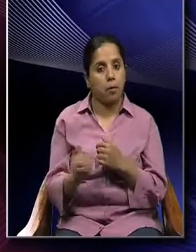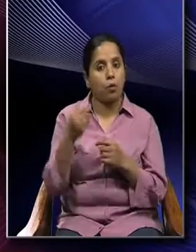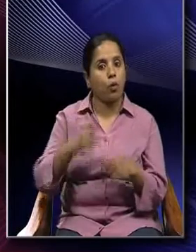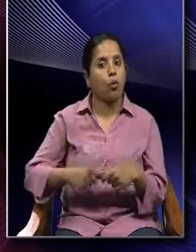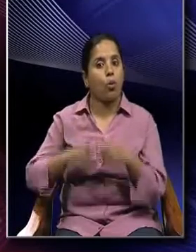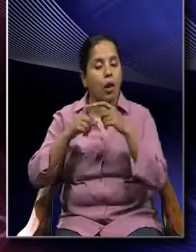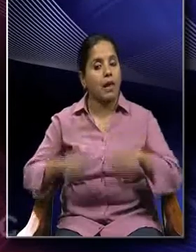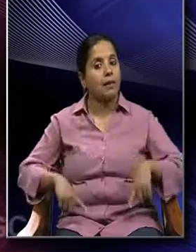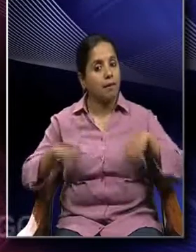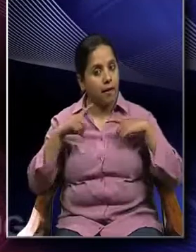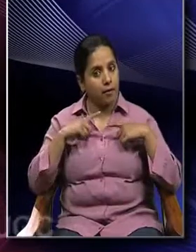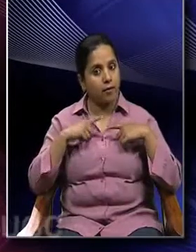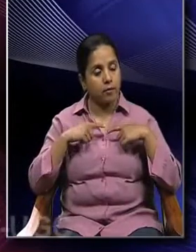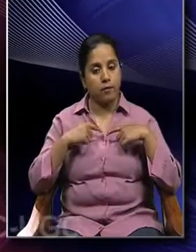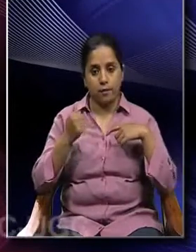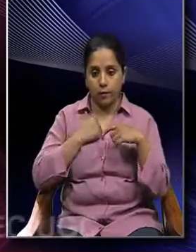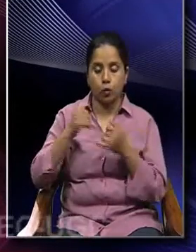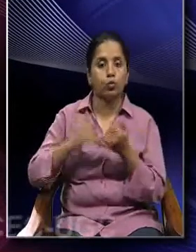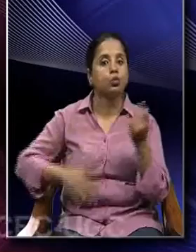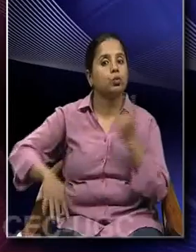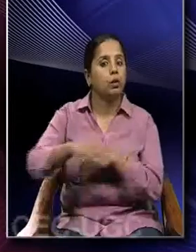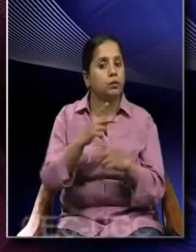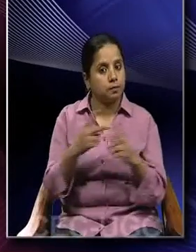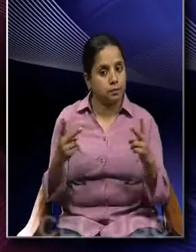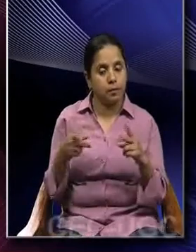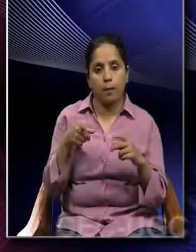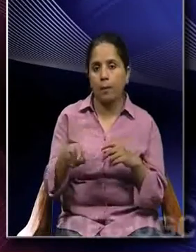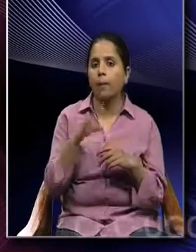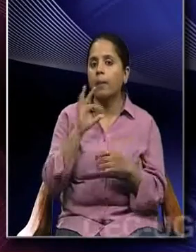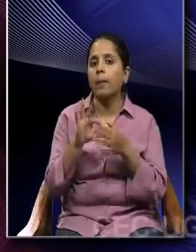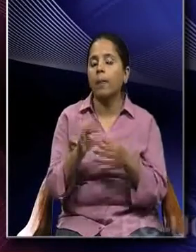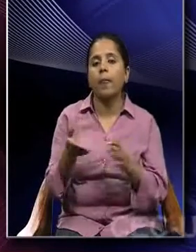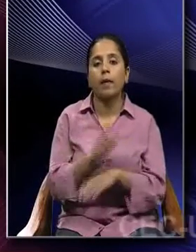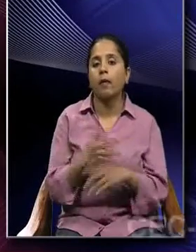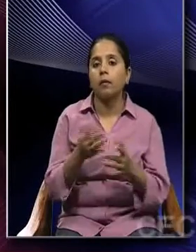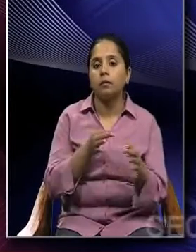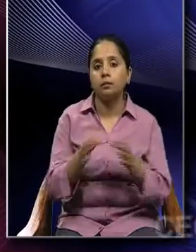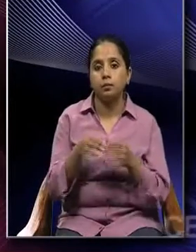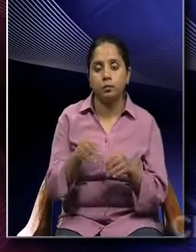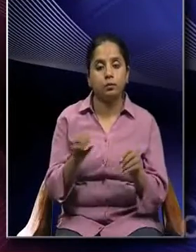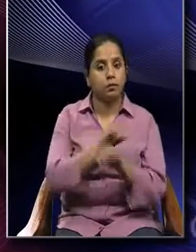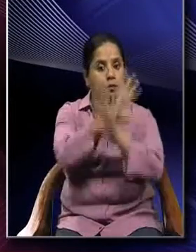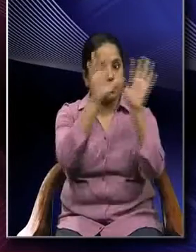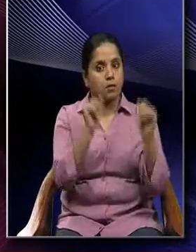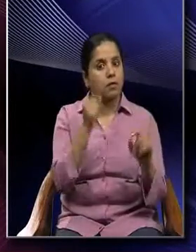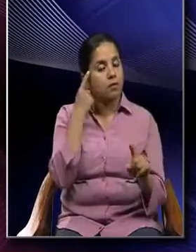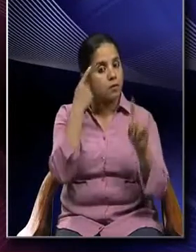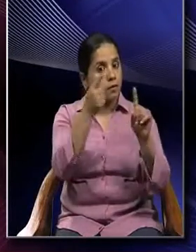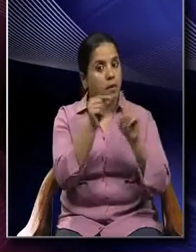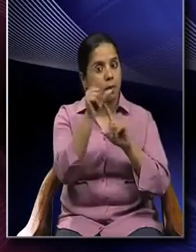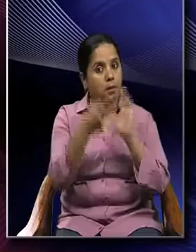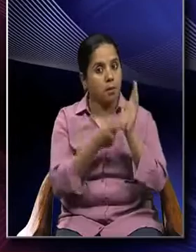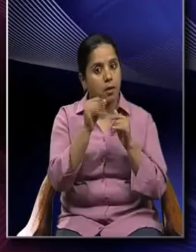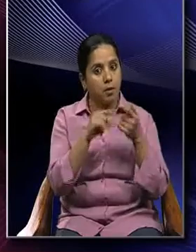of life in our society, and they are basically driven by an enlightened purpose, which is reflected